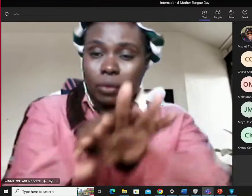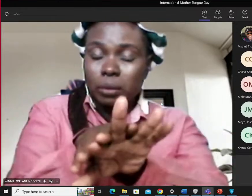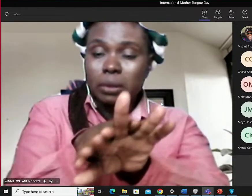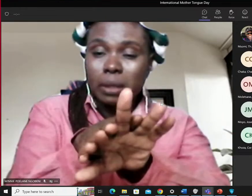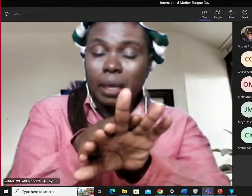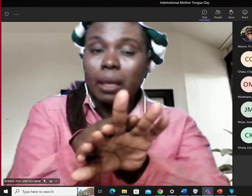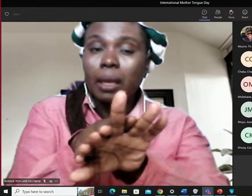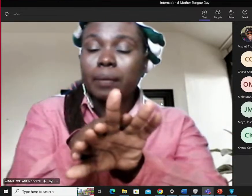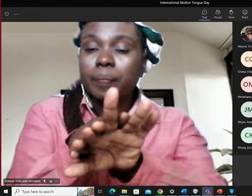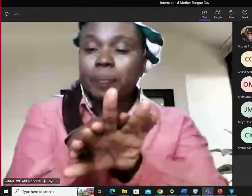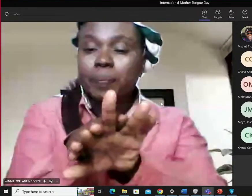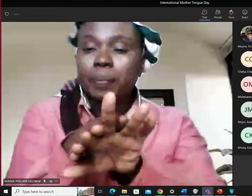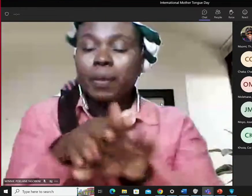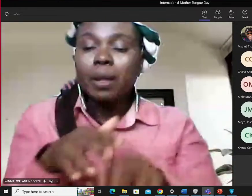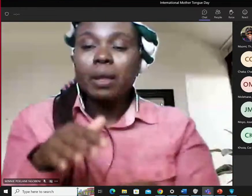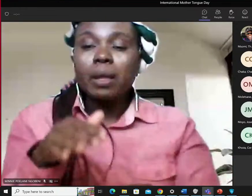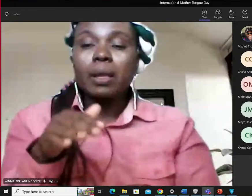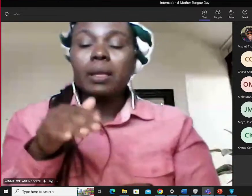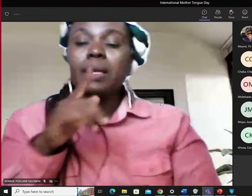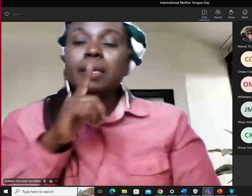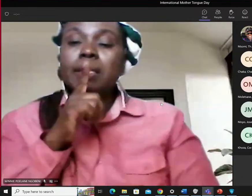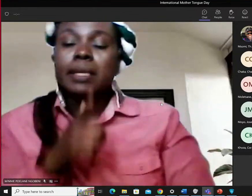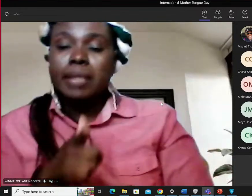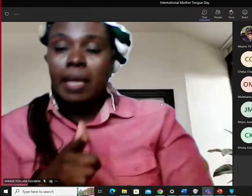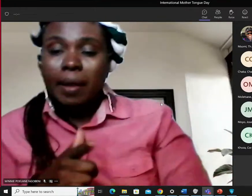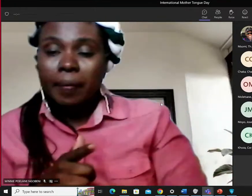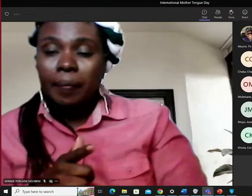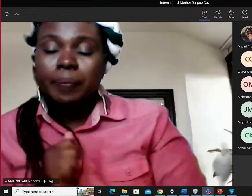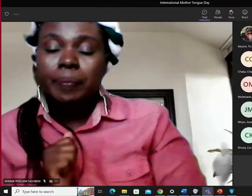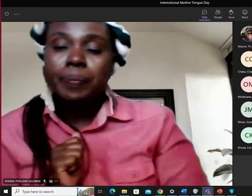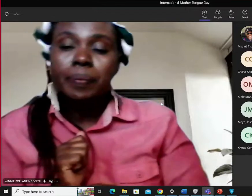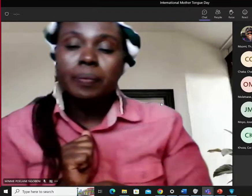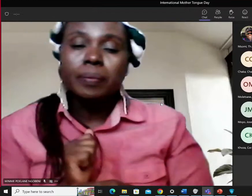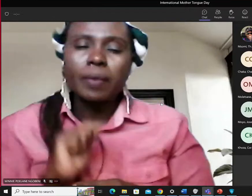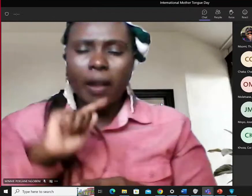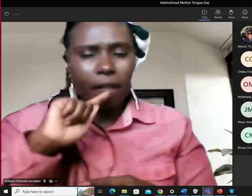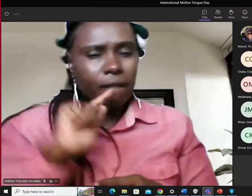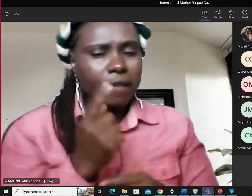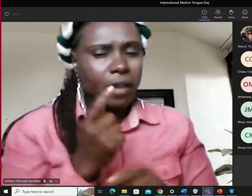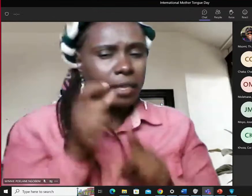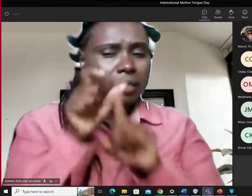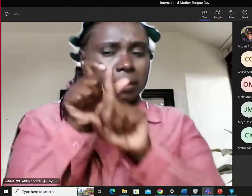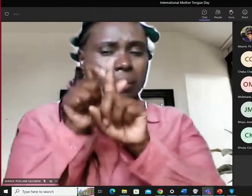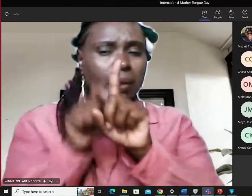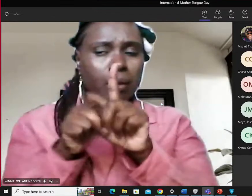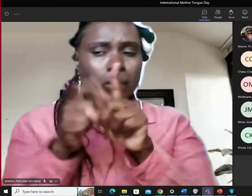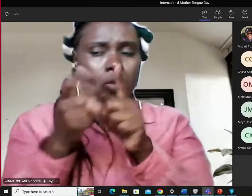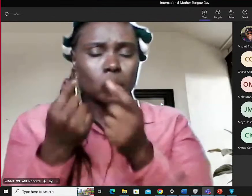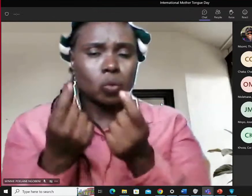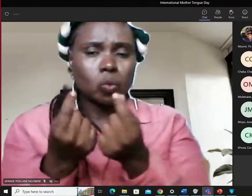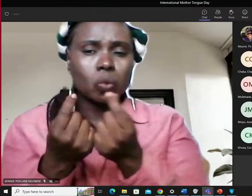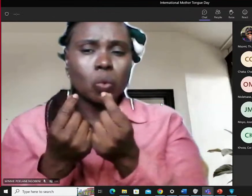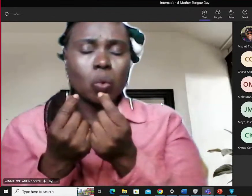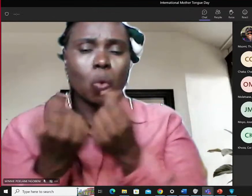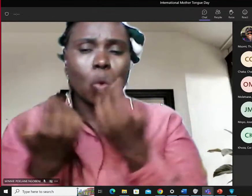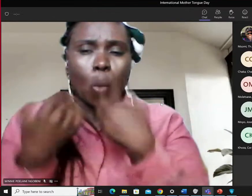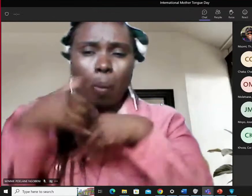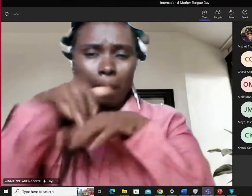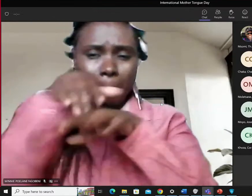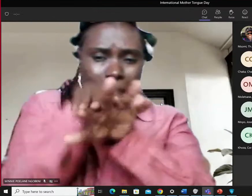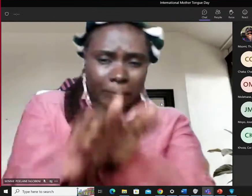Edward Gallaudet was an educator and the first person to use the term combined